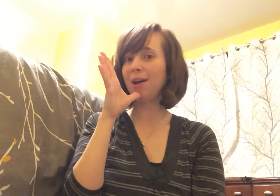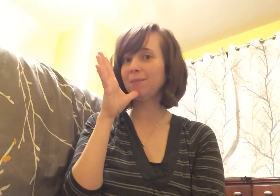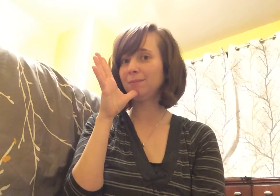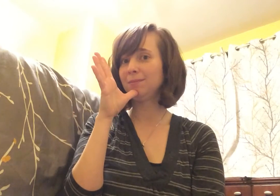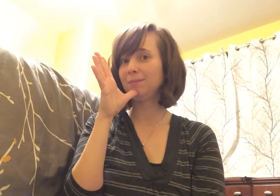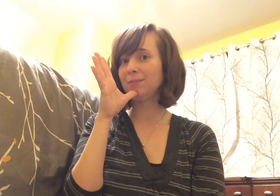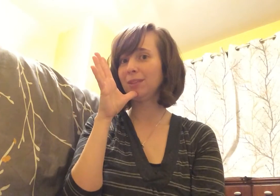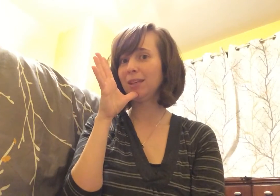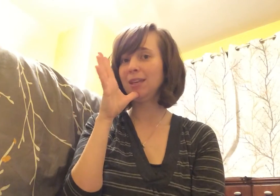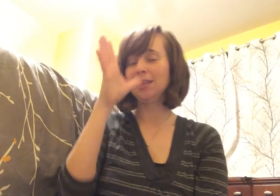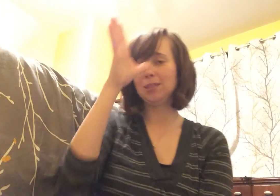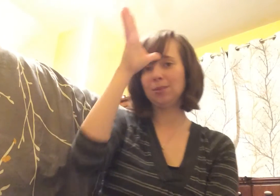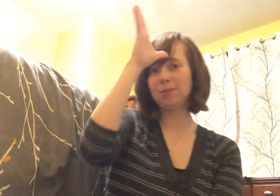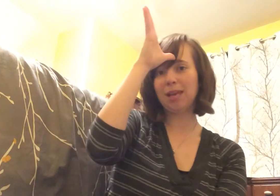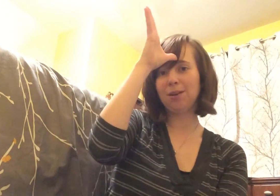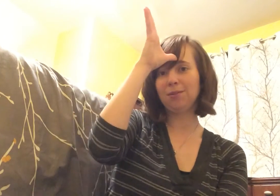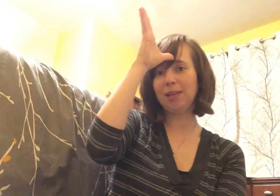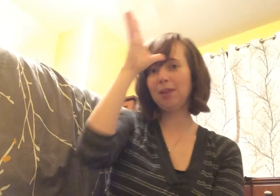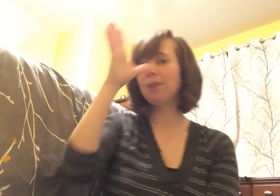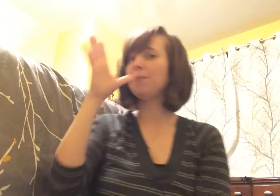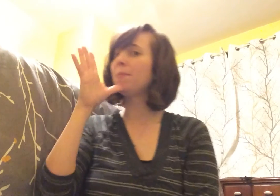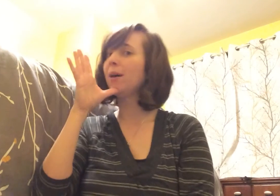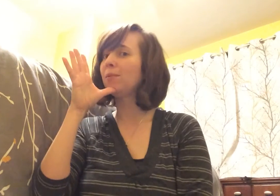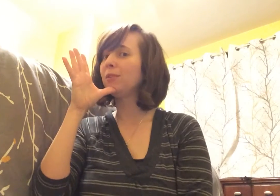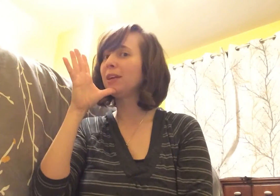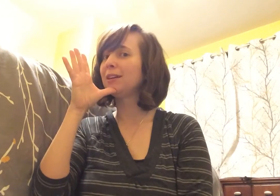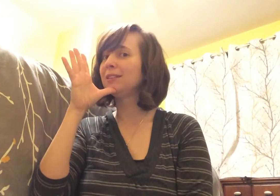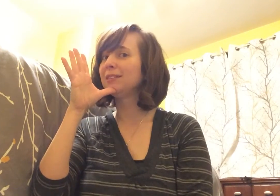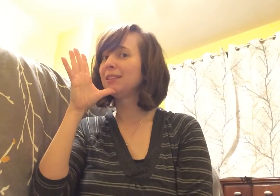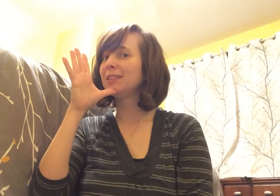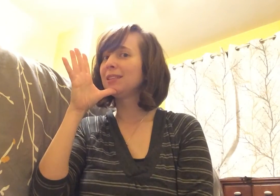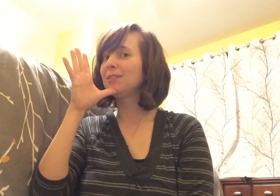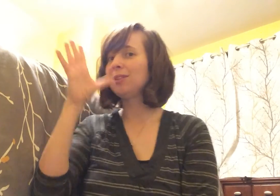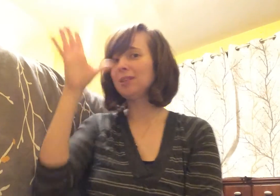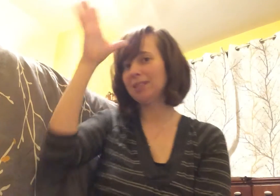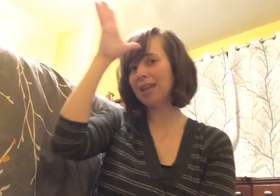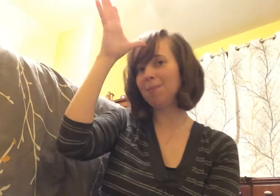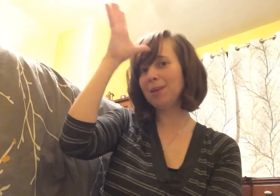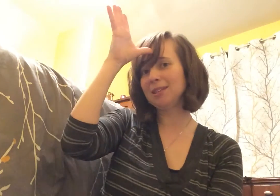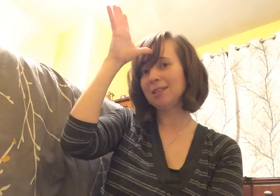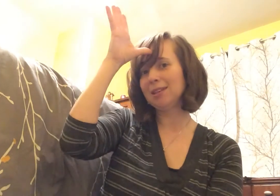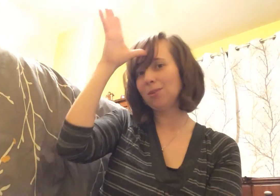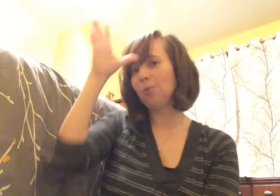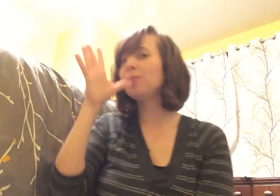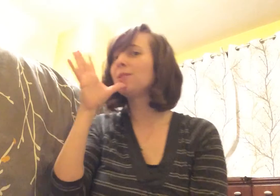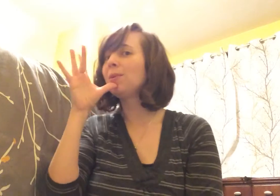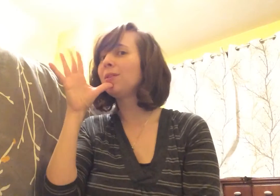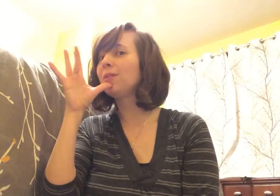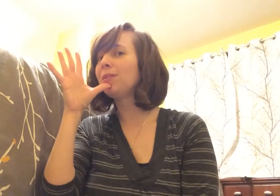mom. Okay, so dad over here, mom over here. So you can tap it, or you can wiggle the